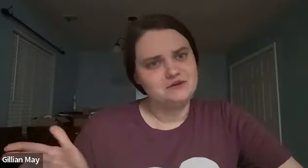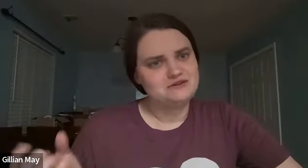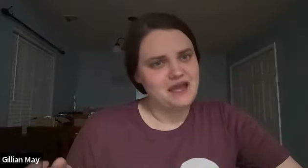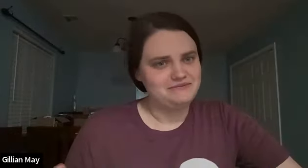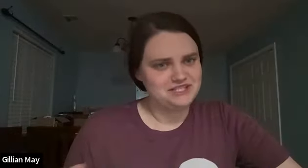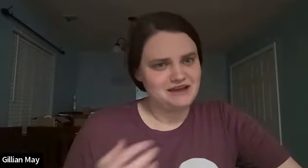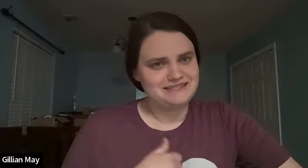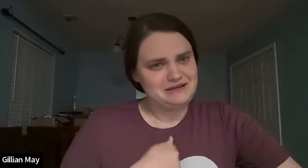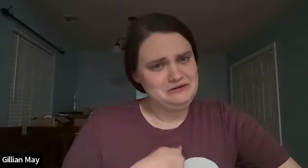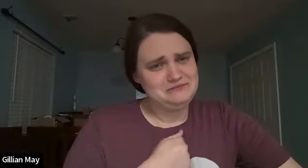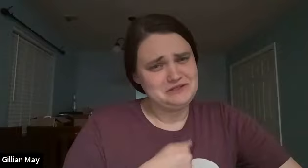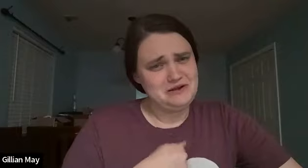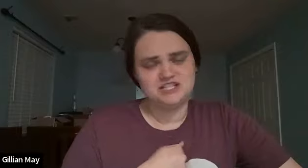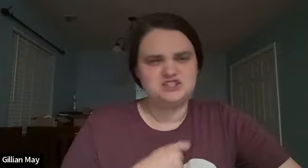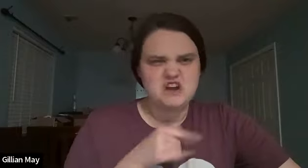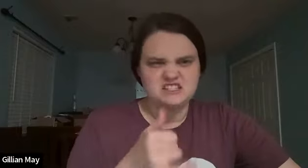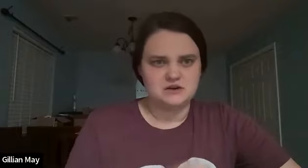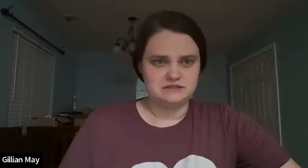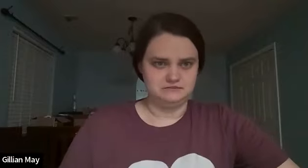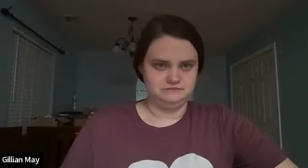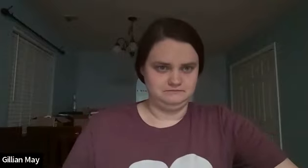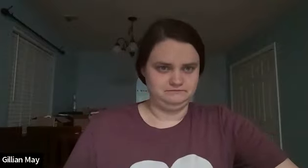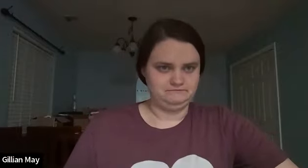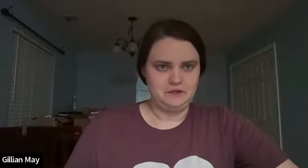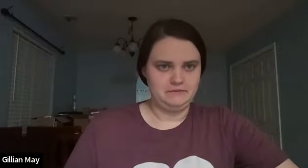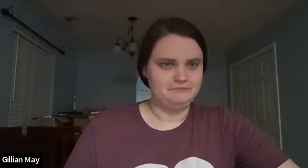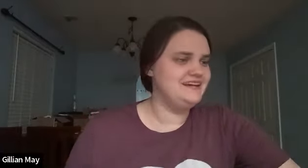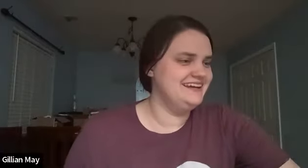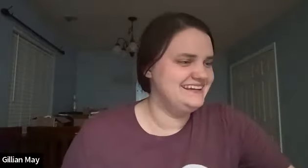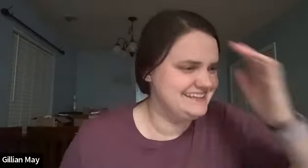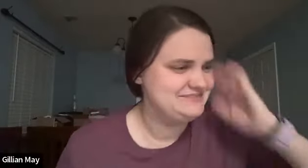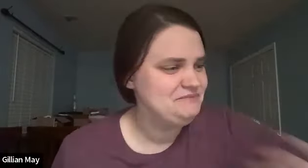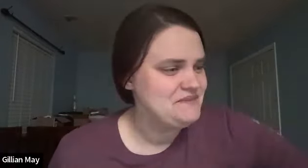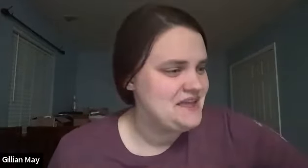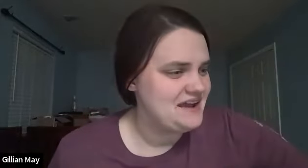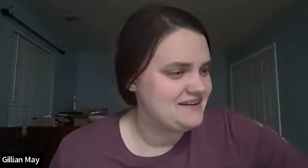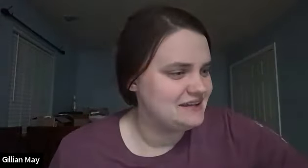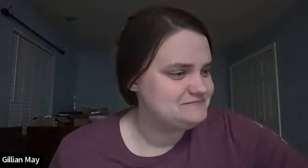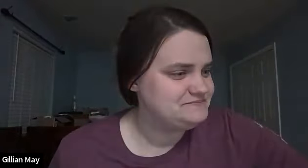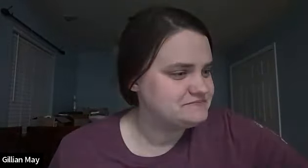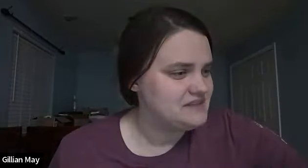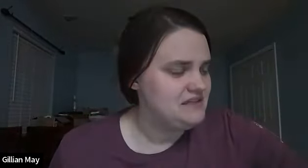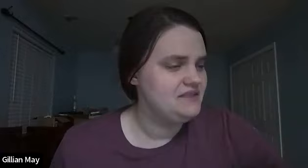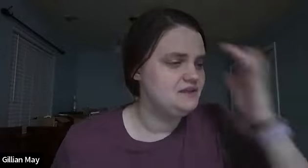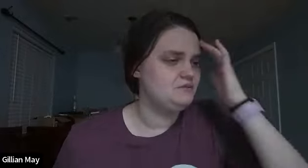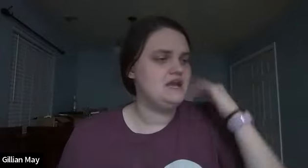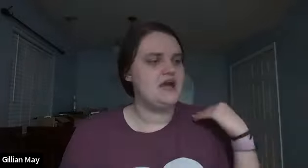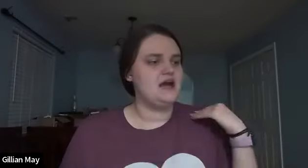was okay. But I was like, oh, I'm sorry. She goes, you're not sorry. I was like, no, I'm not. All right. And then we